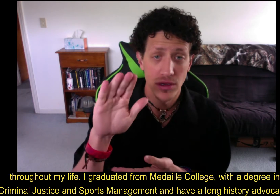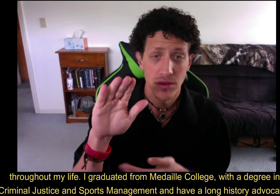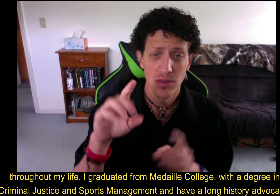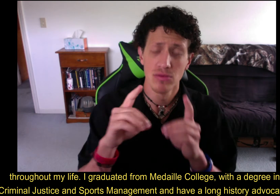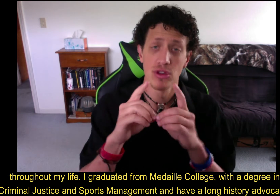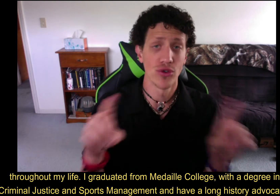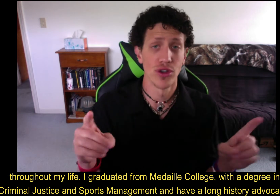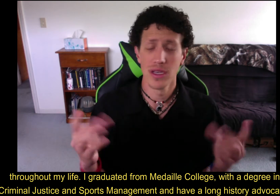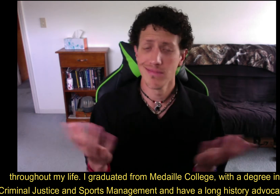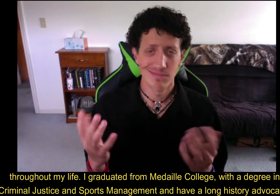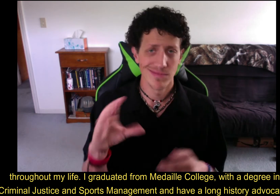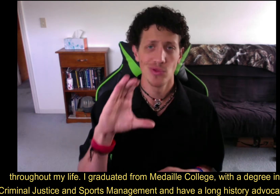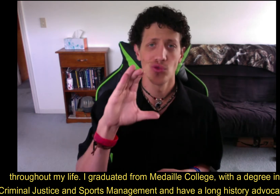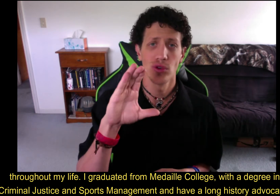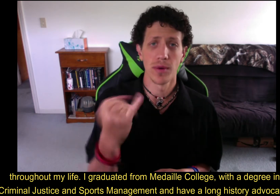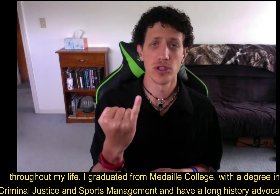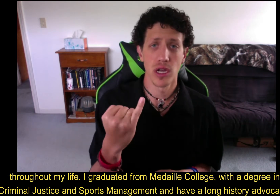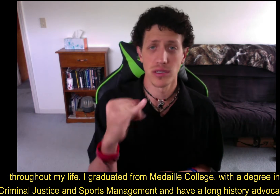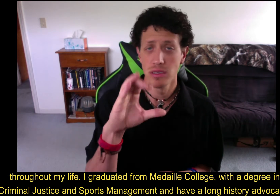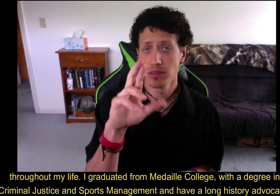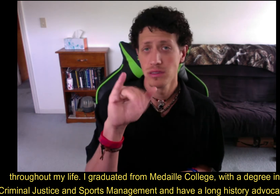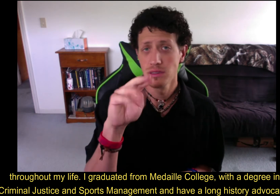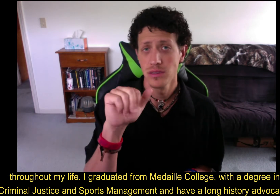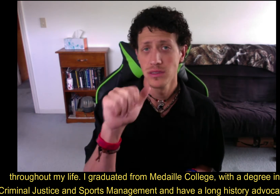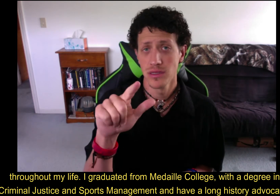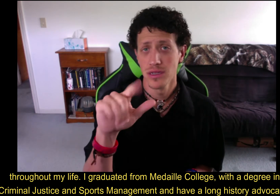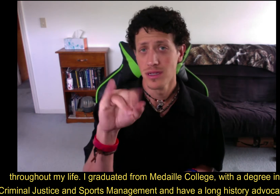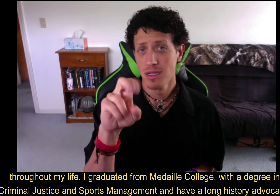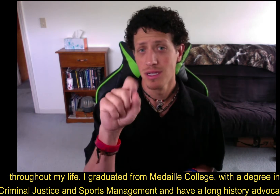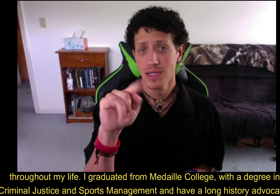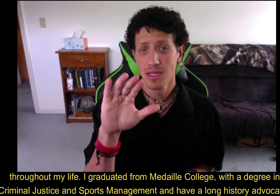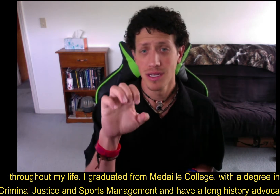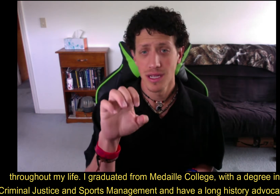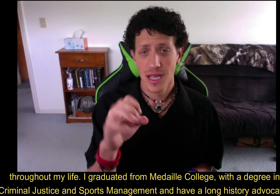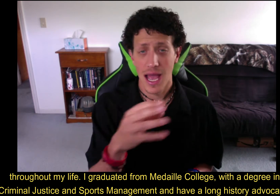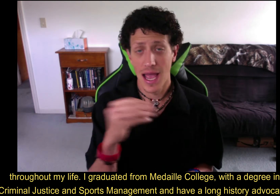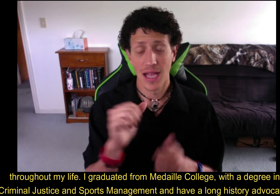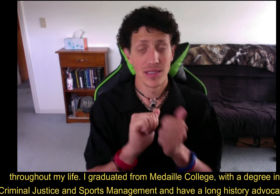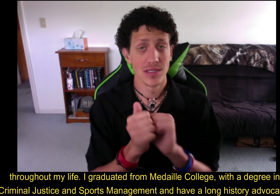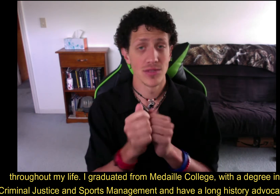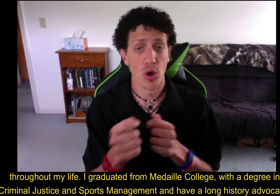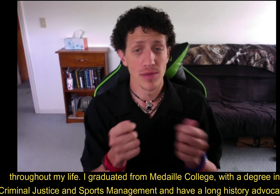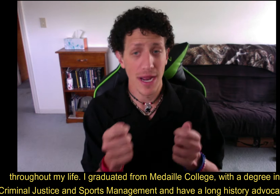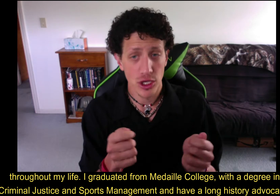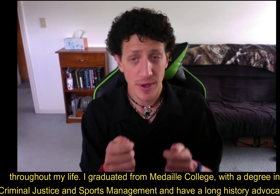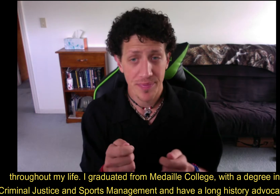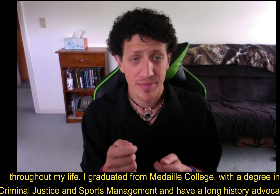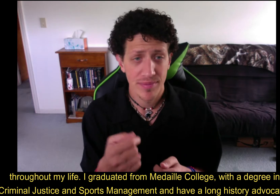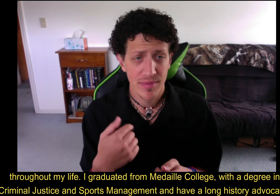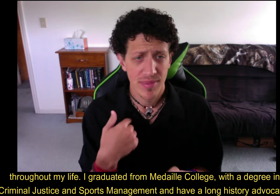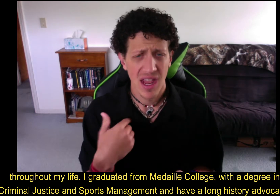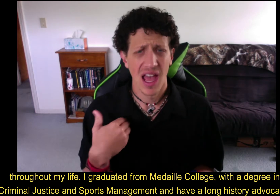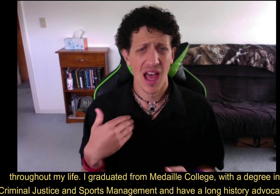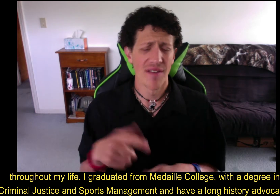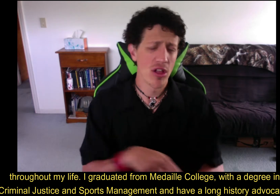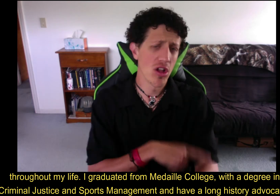degree in Criminal Justice and Sports Management. I have a long